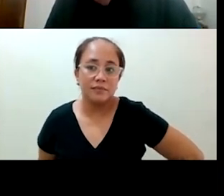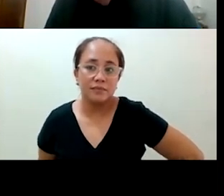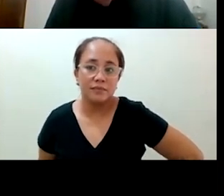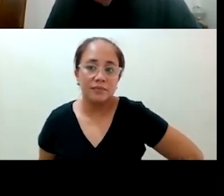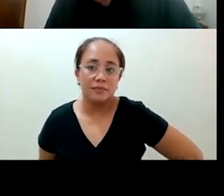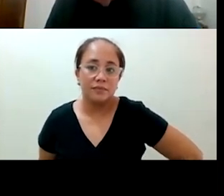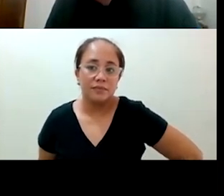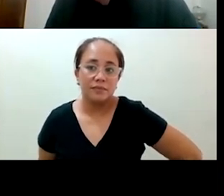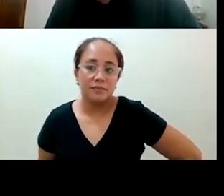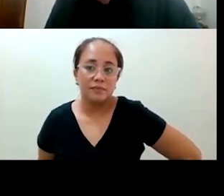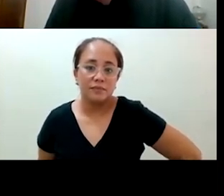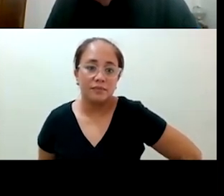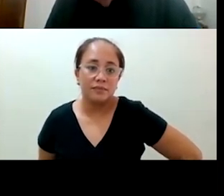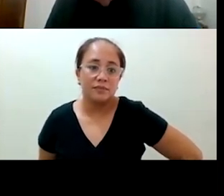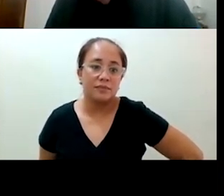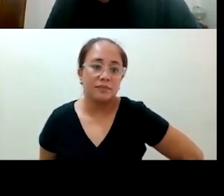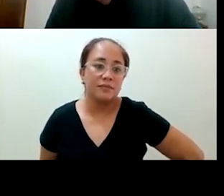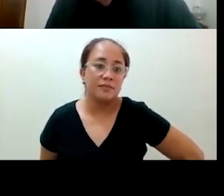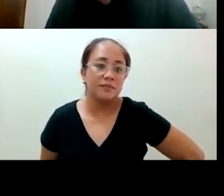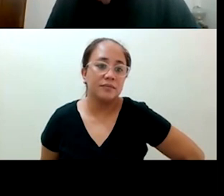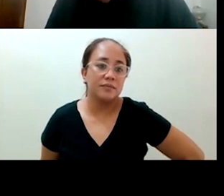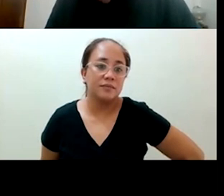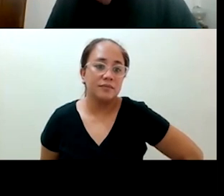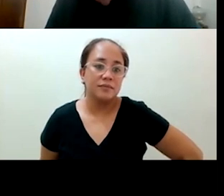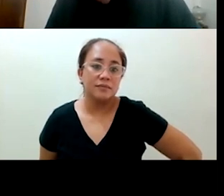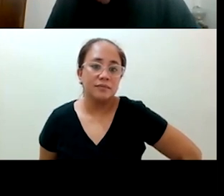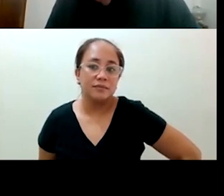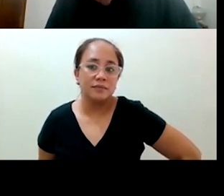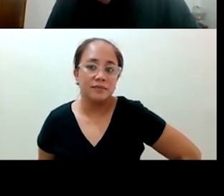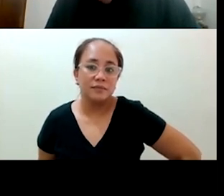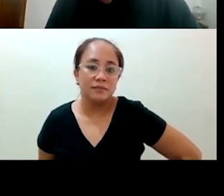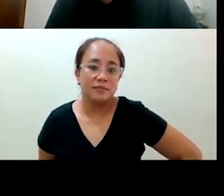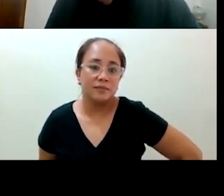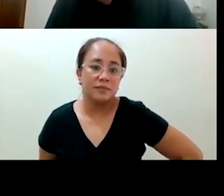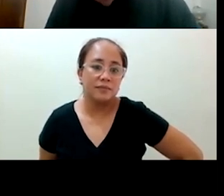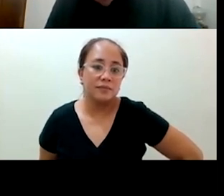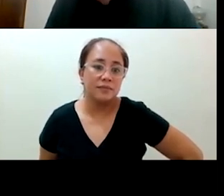Okay. eat grapes, Okay. mangosteen,